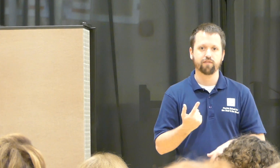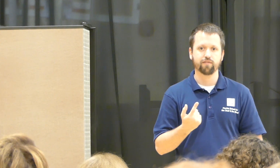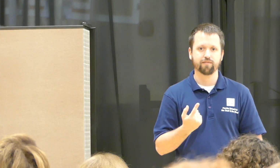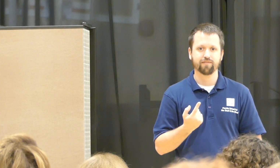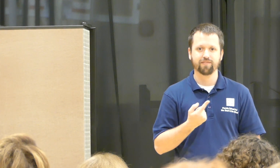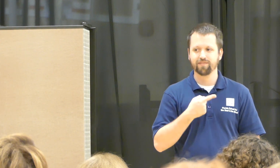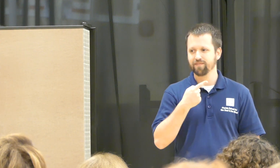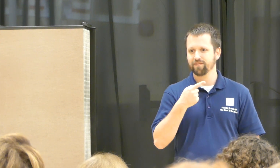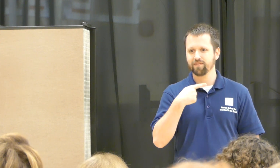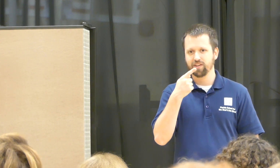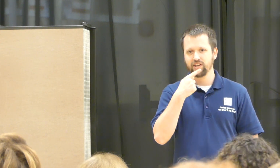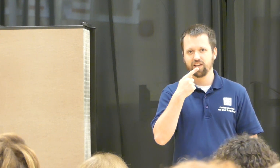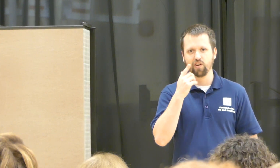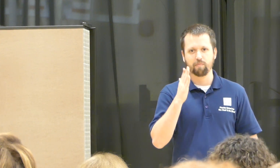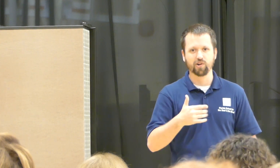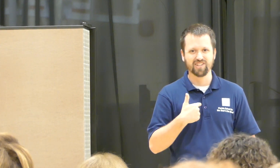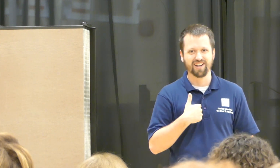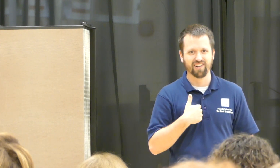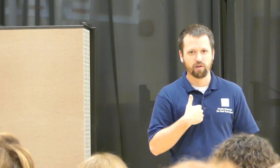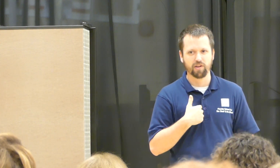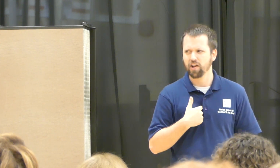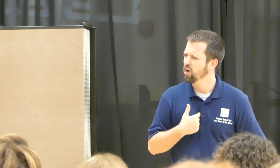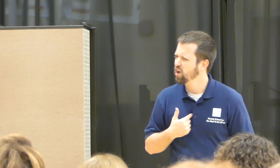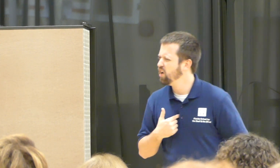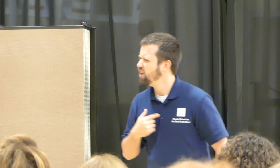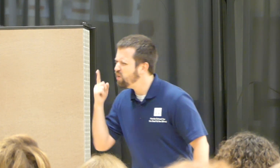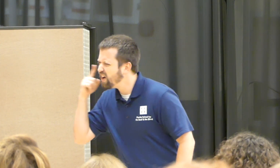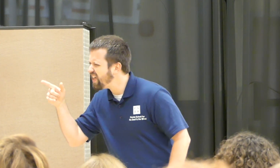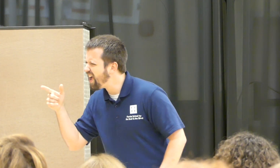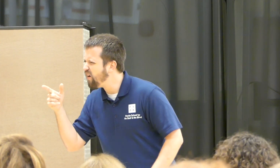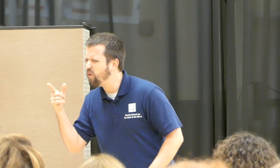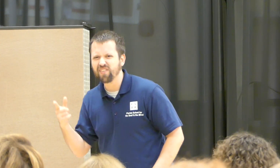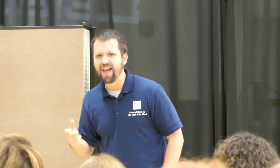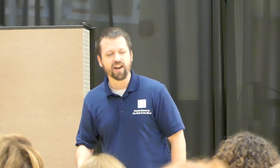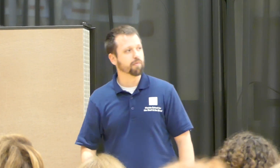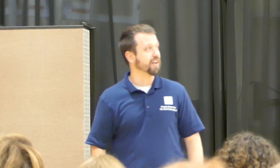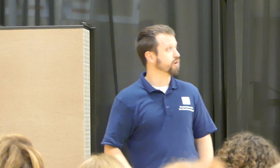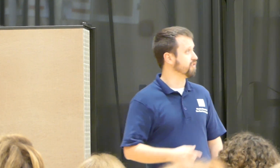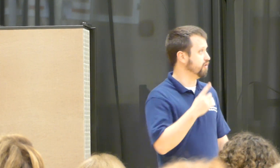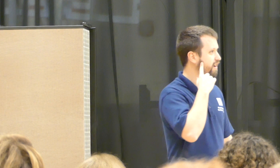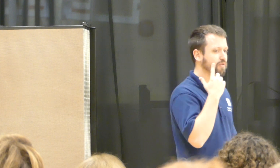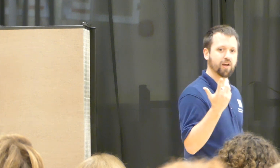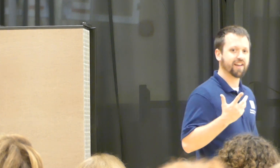frame. They instead of. hearing person here, they'll be like, you hear that? What was that? And I'll be like, there was a noise, what?